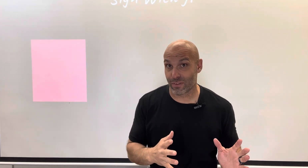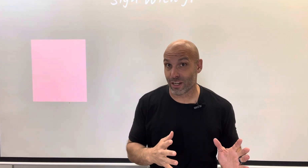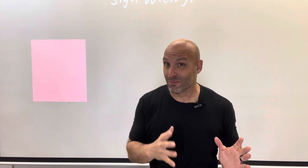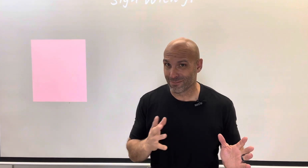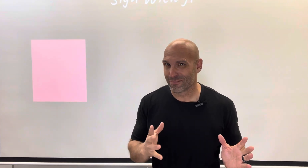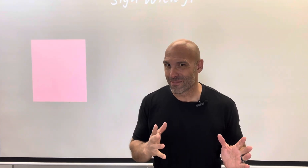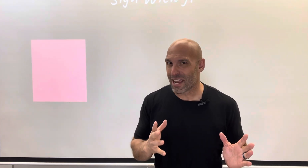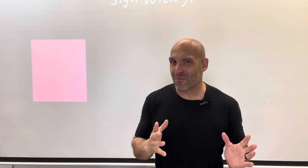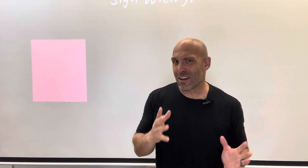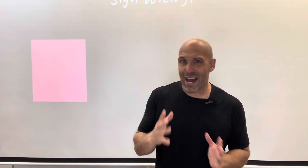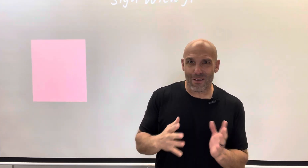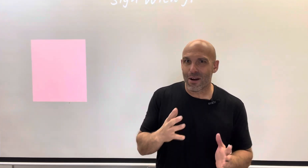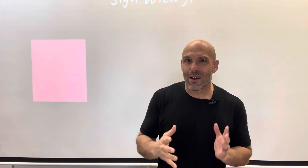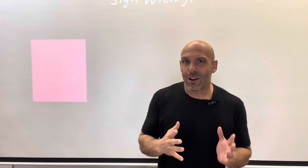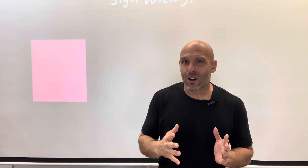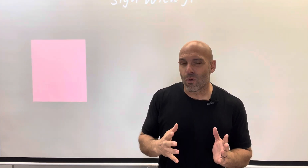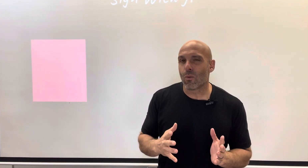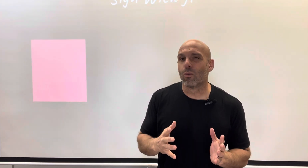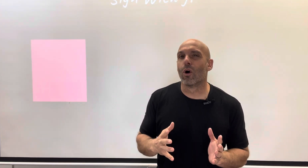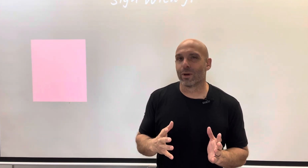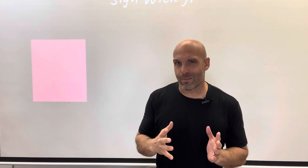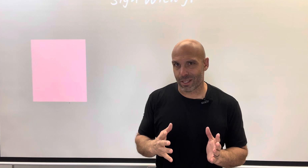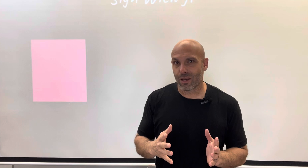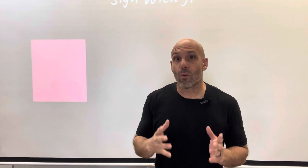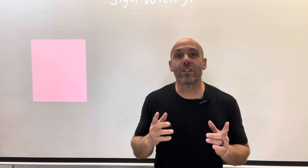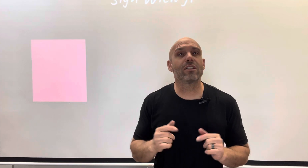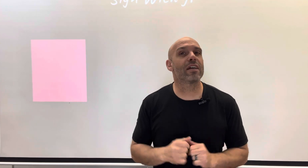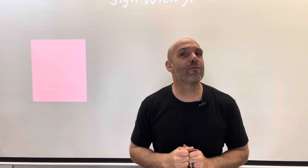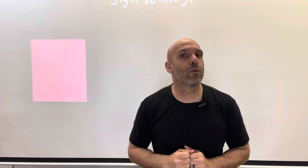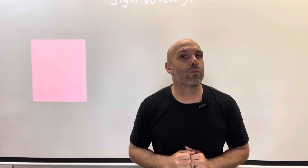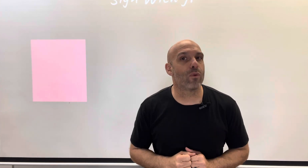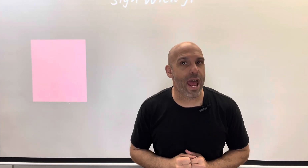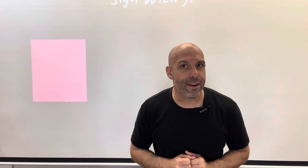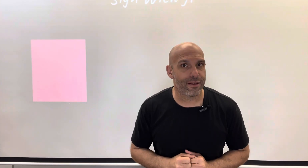video. If not, roll with me. What's the sign for red?